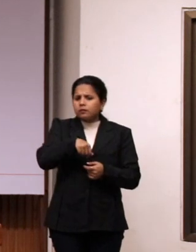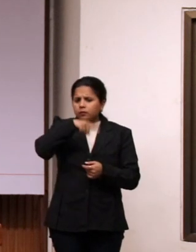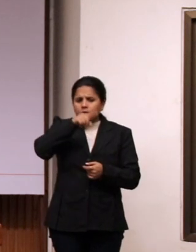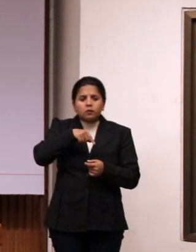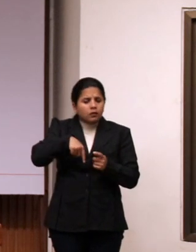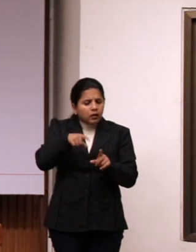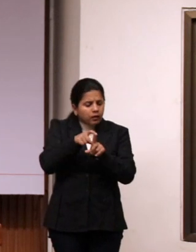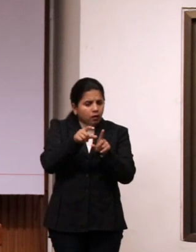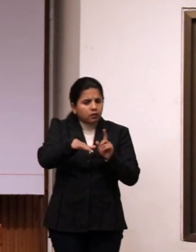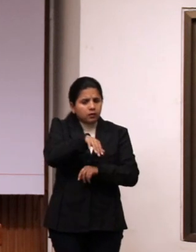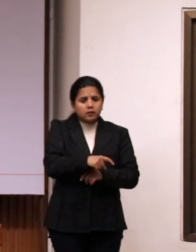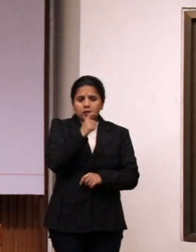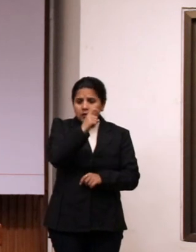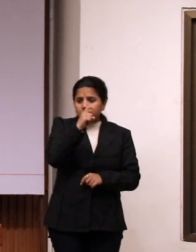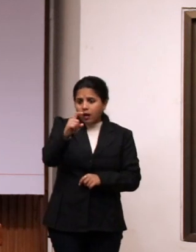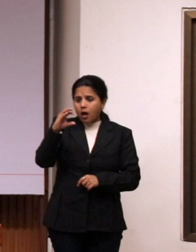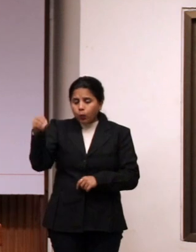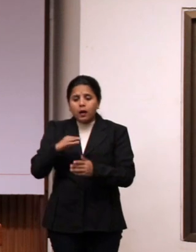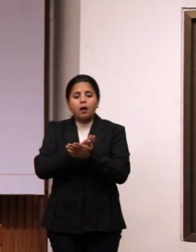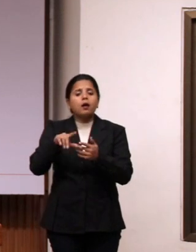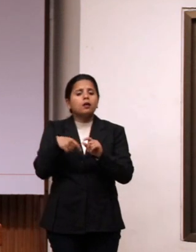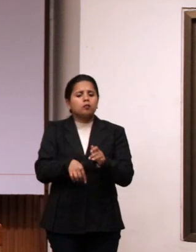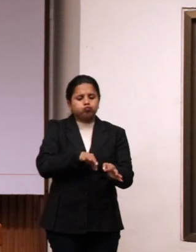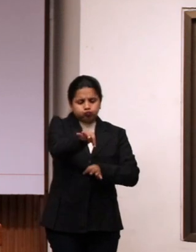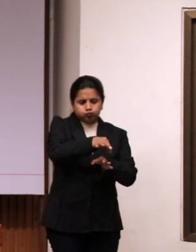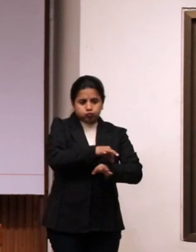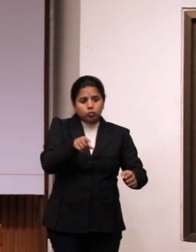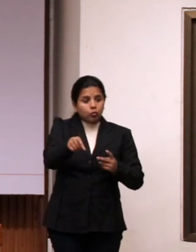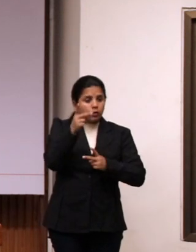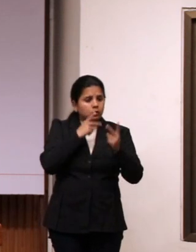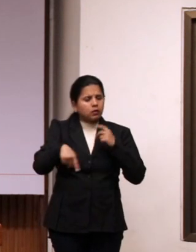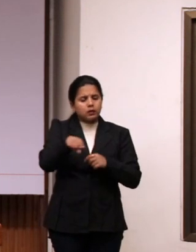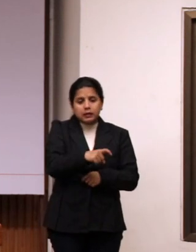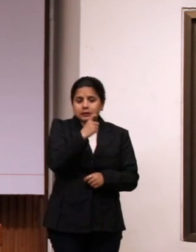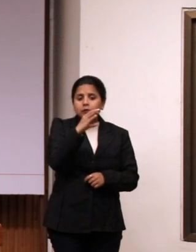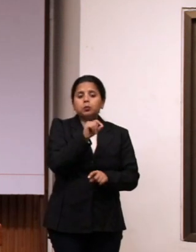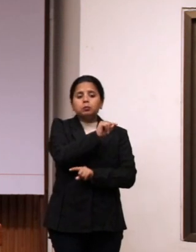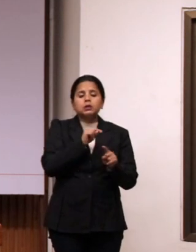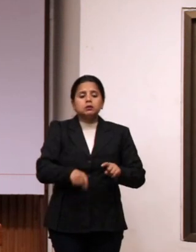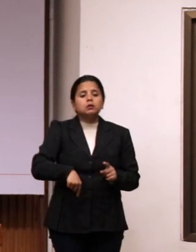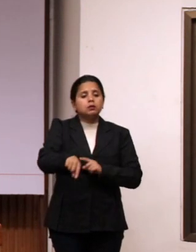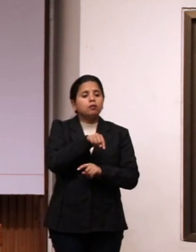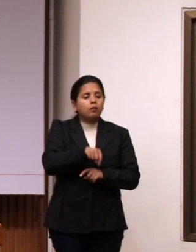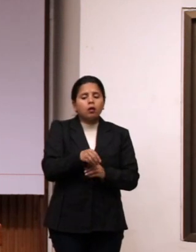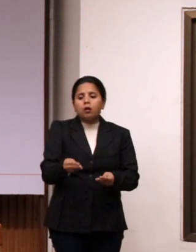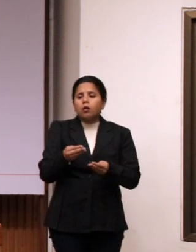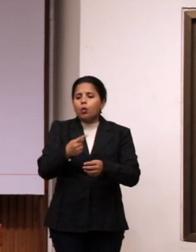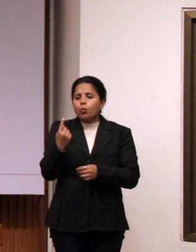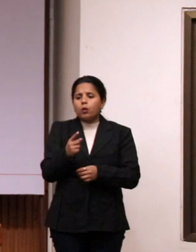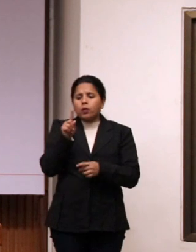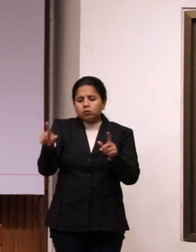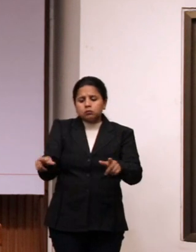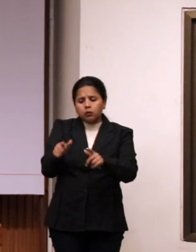area of 7,777 hectares. When you go to Ridge, you will find that 70% of area is dominated by single